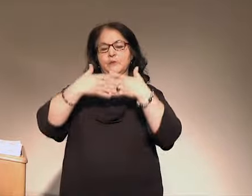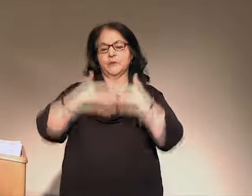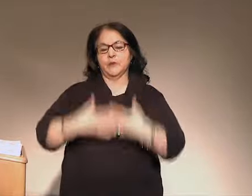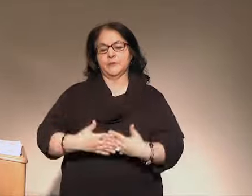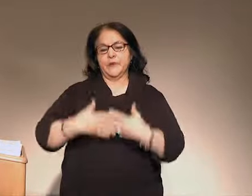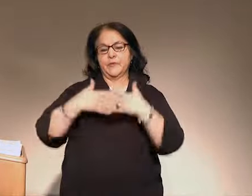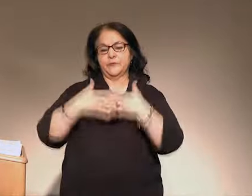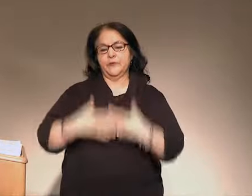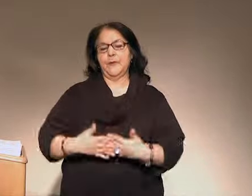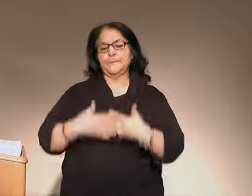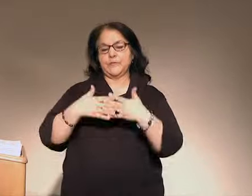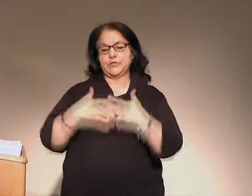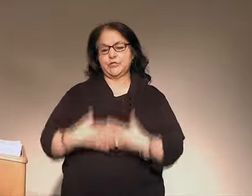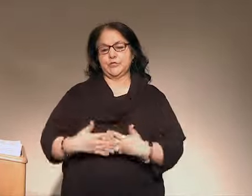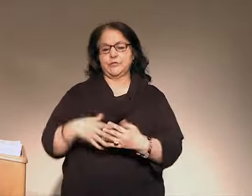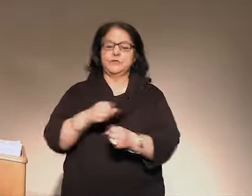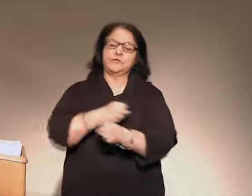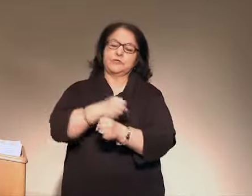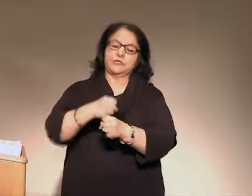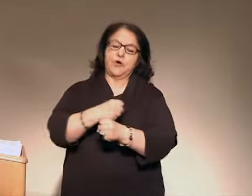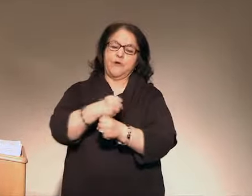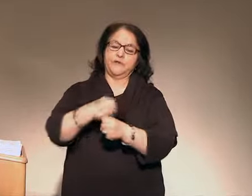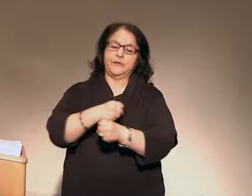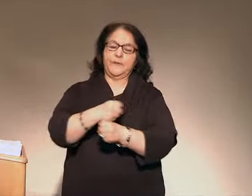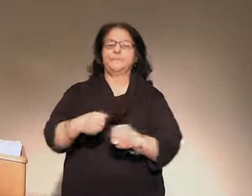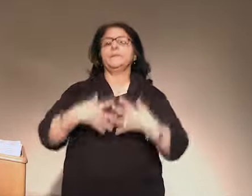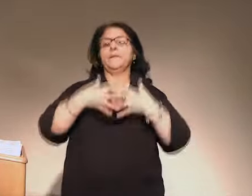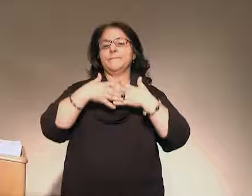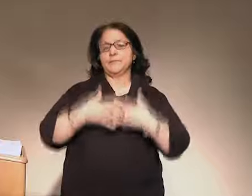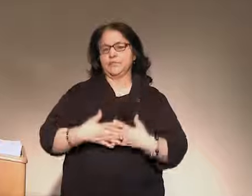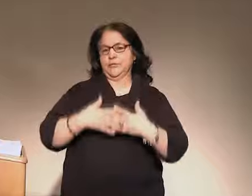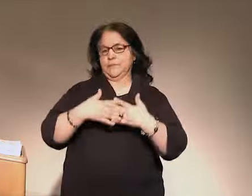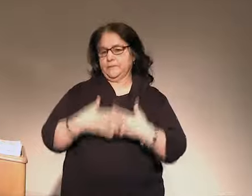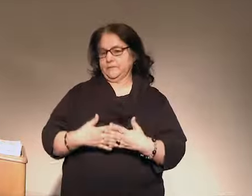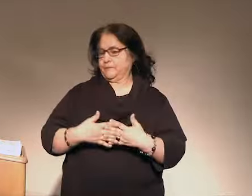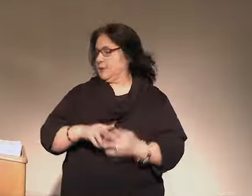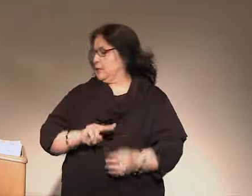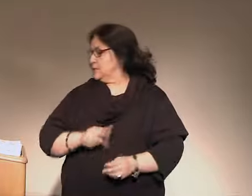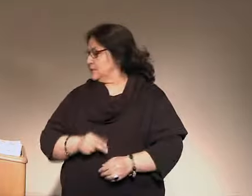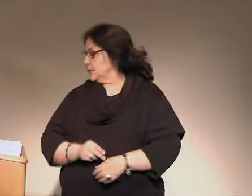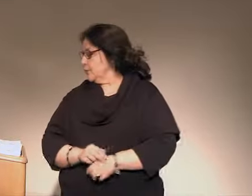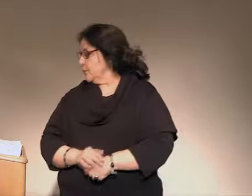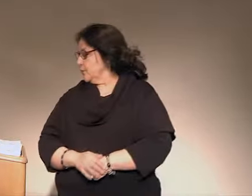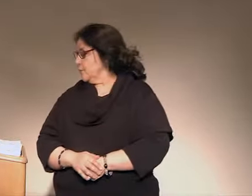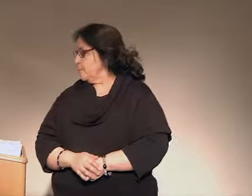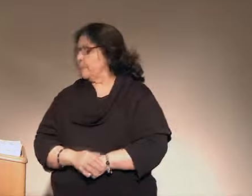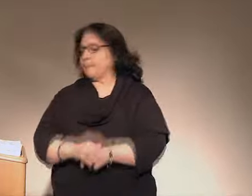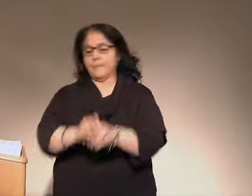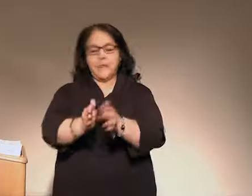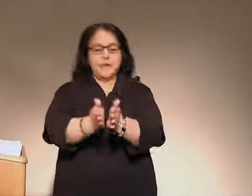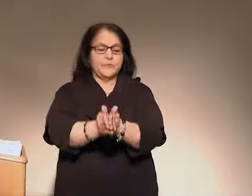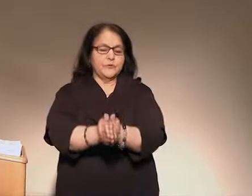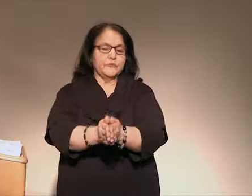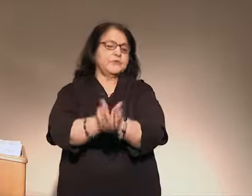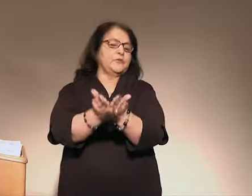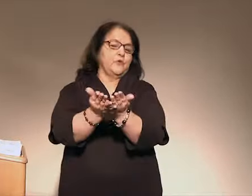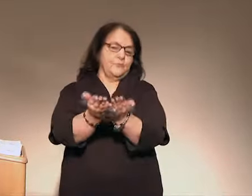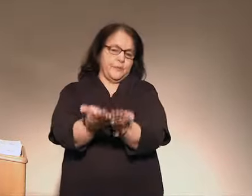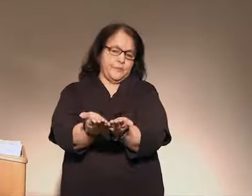them up and down, machine. So that's coffee, machine. Second row, book, it's like you're opening up a